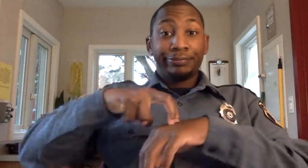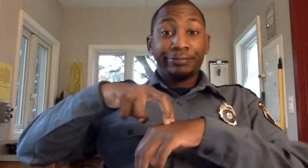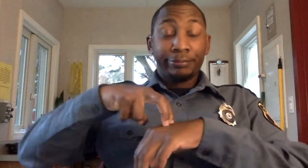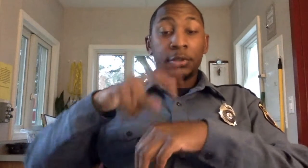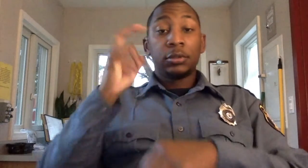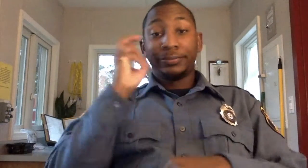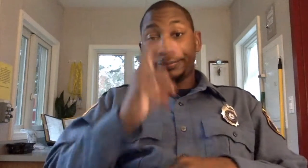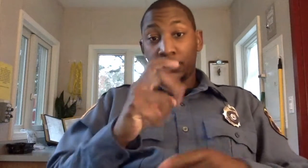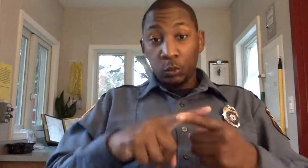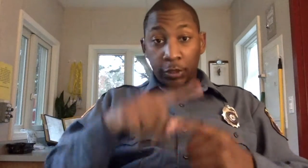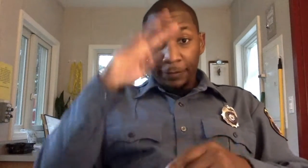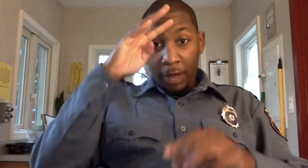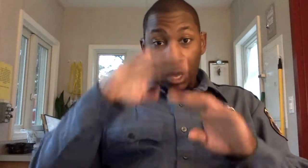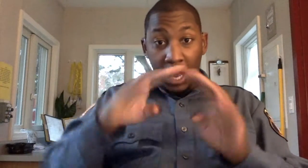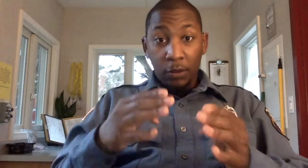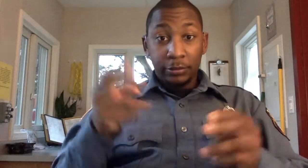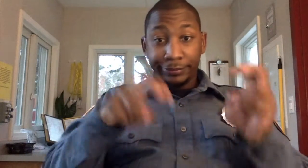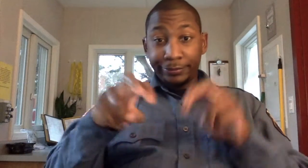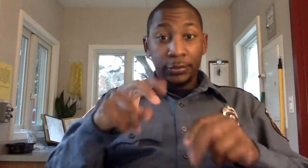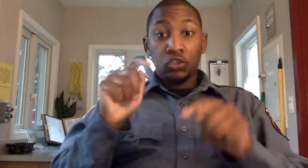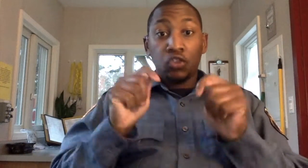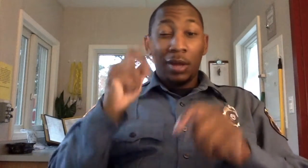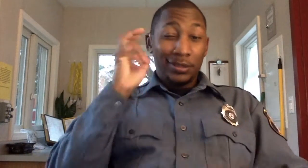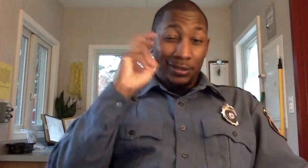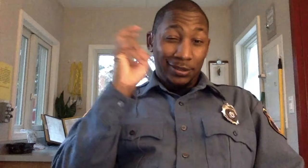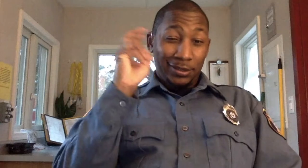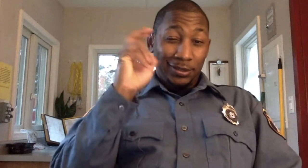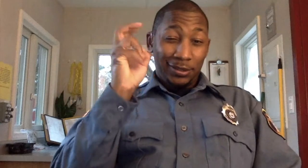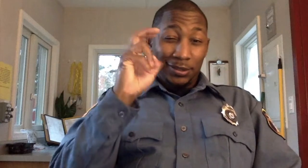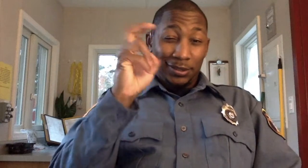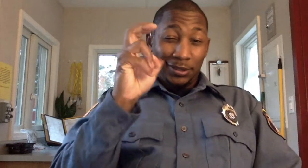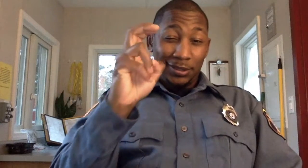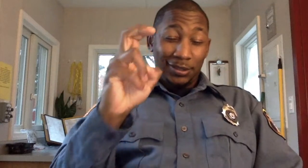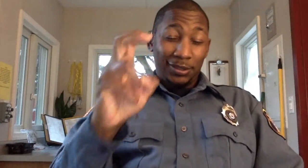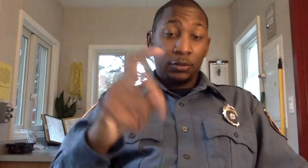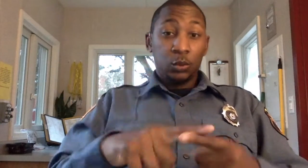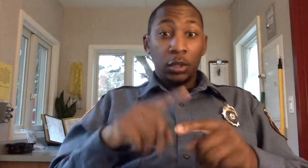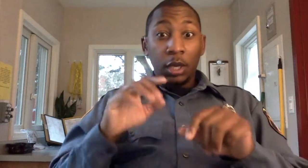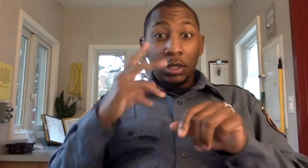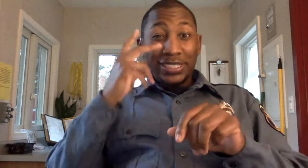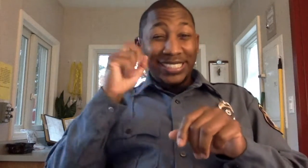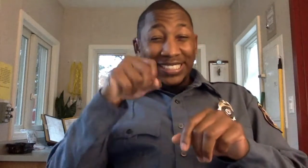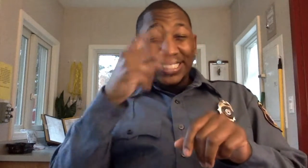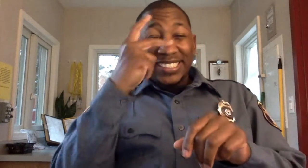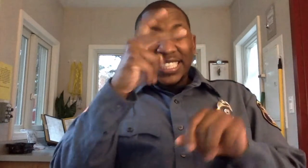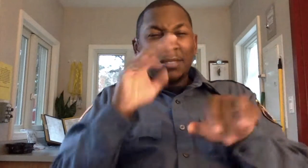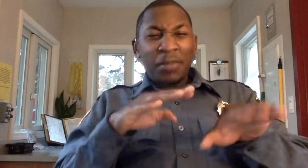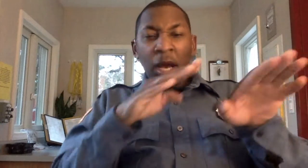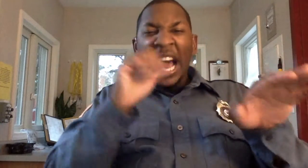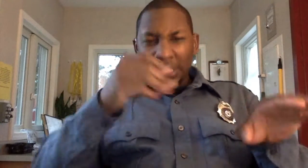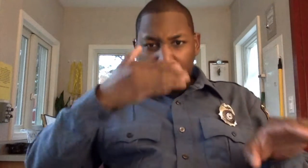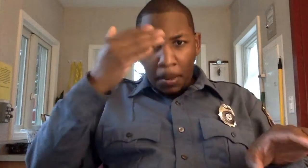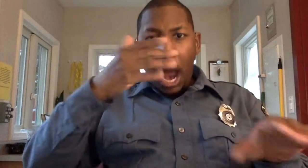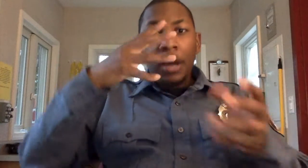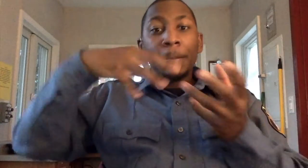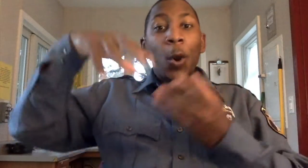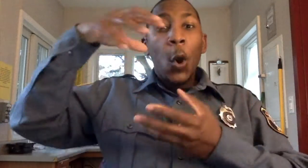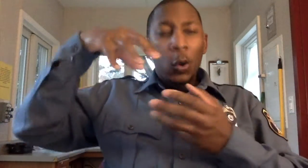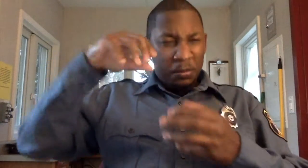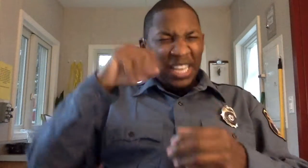sleeping, and I got a call, and I had to go to the firehouse, jump in the truck, and I could see and